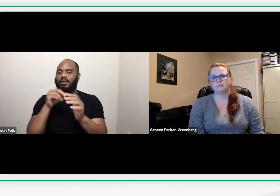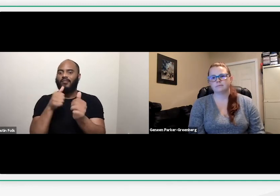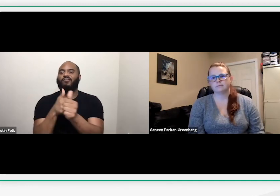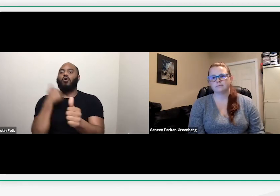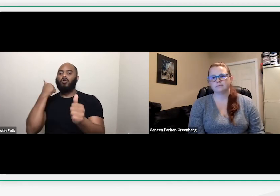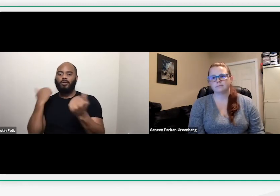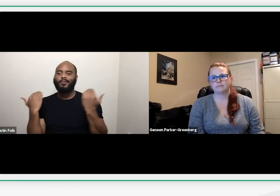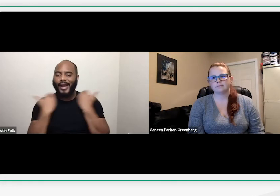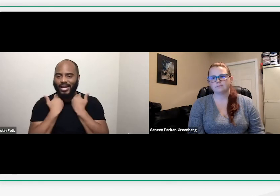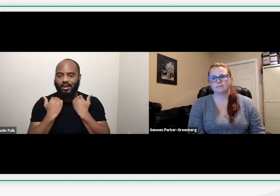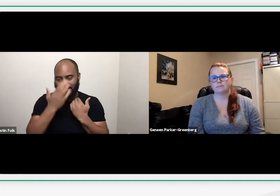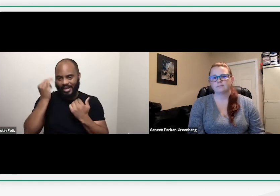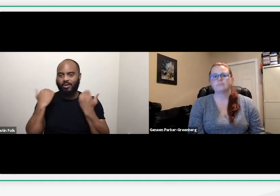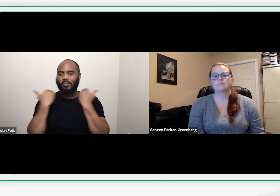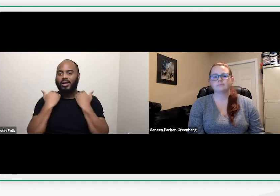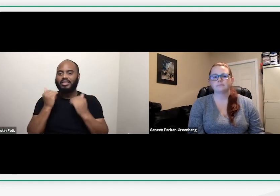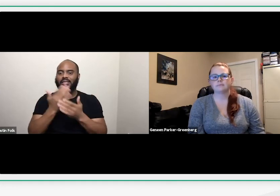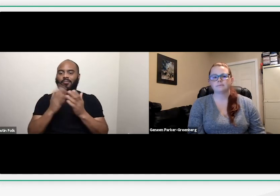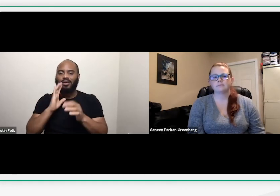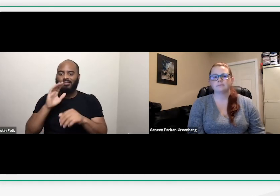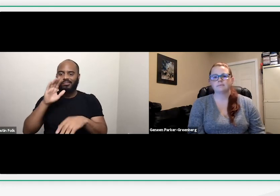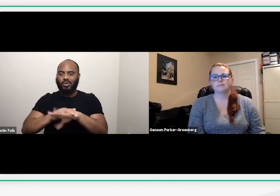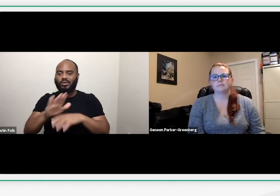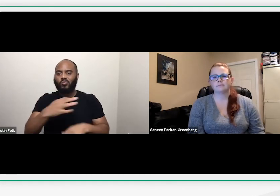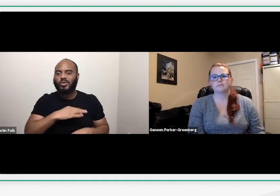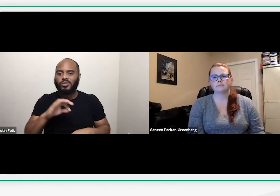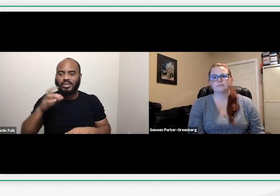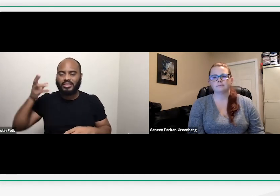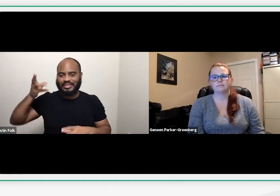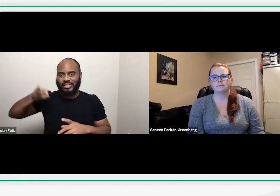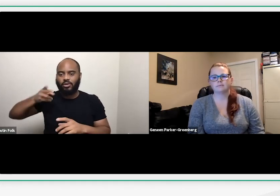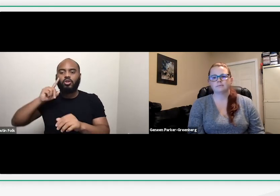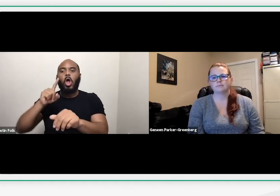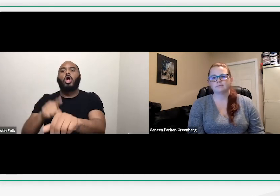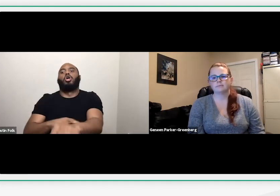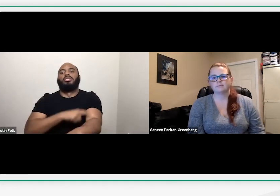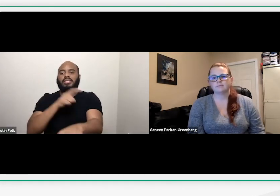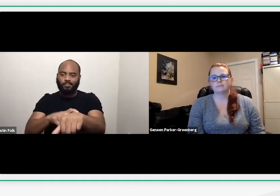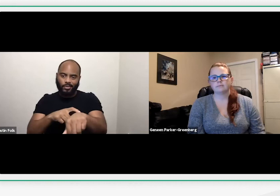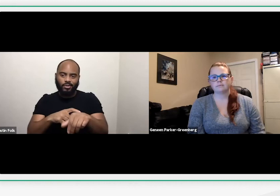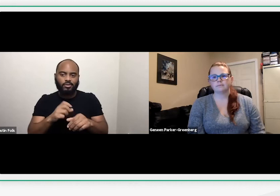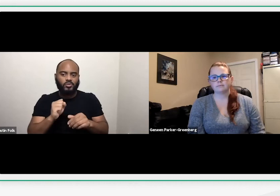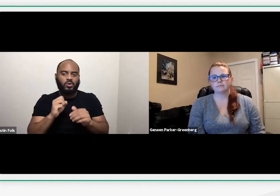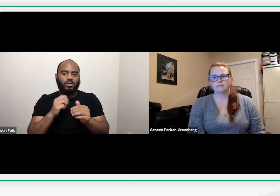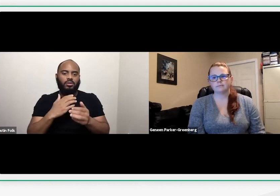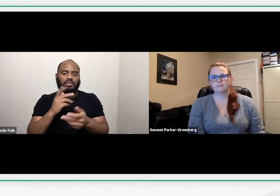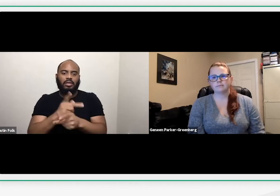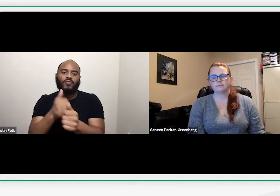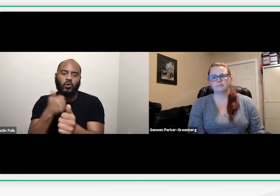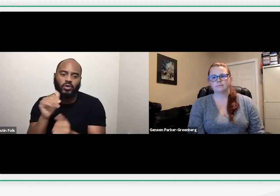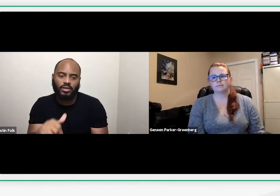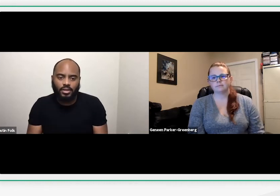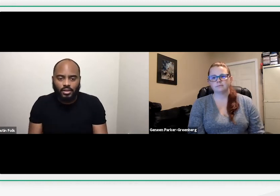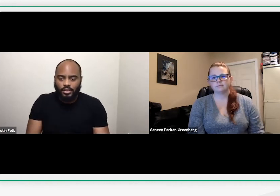And if you feel there's a situation that you cannot get out of and you're going to have a bankruptcy, try to avoid that because a bankruptcy